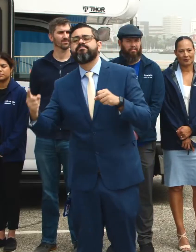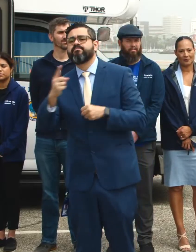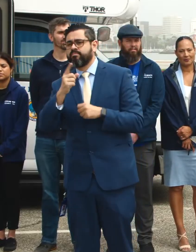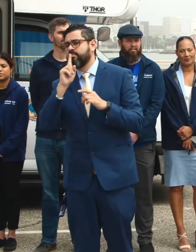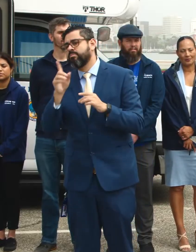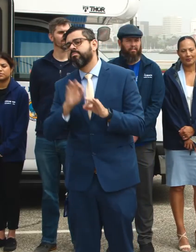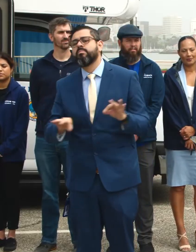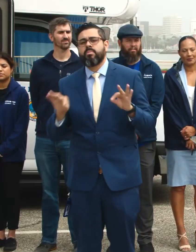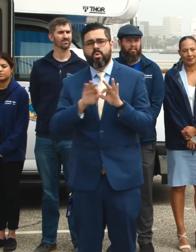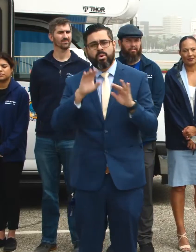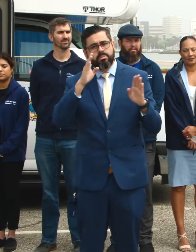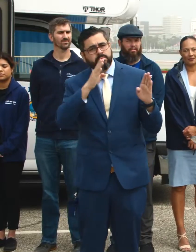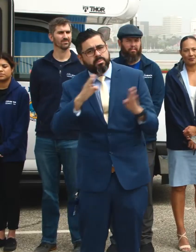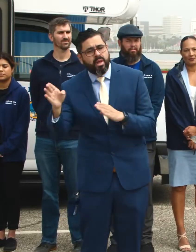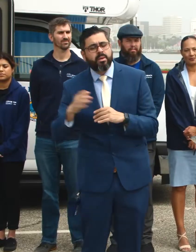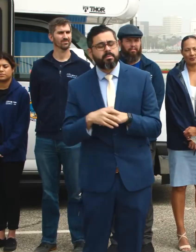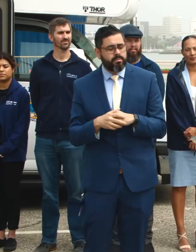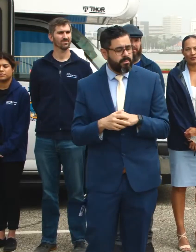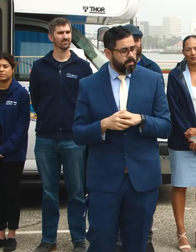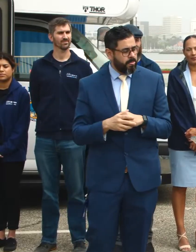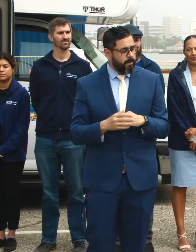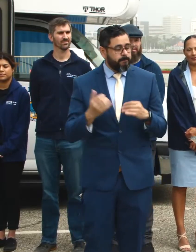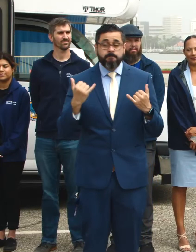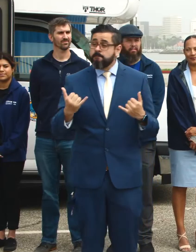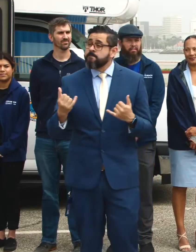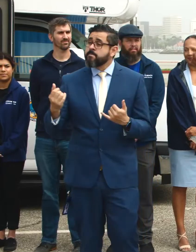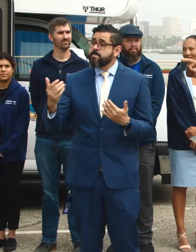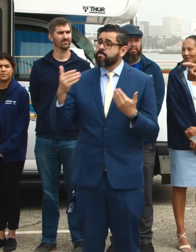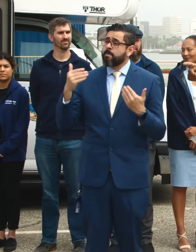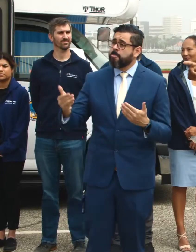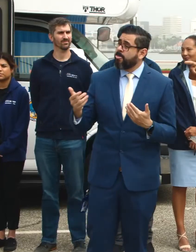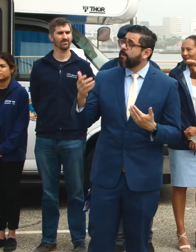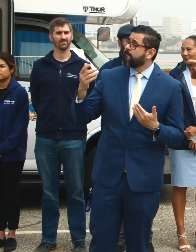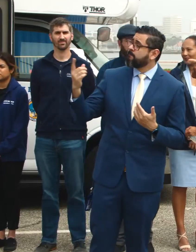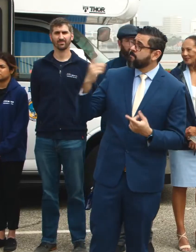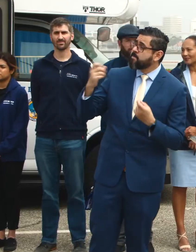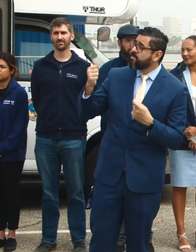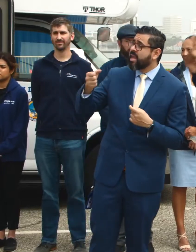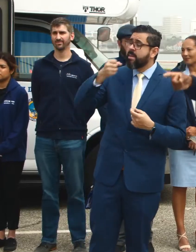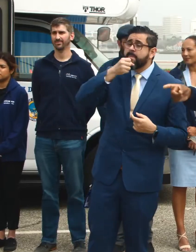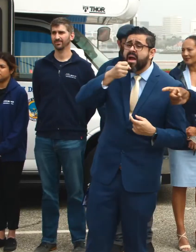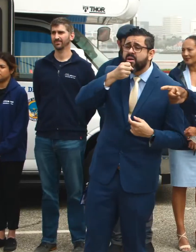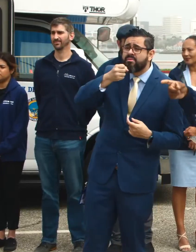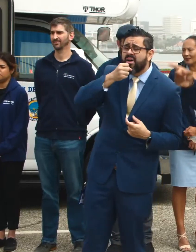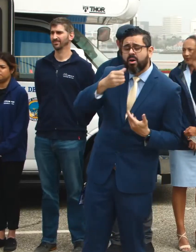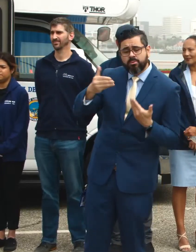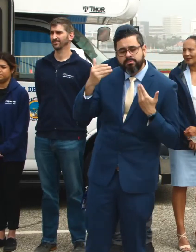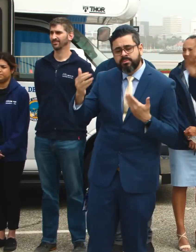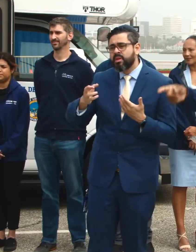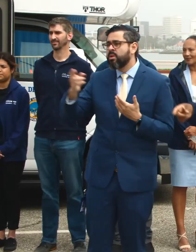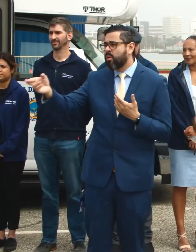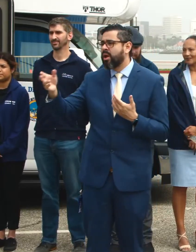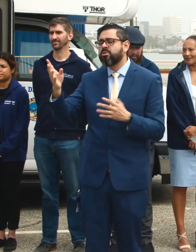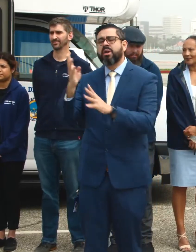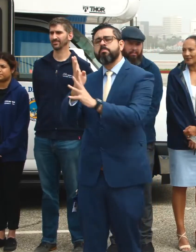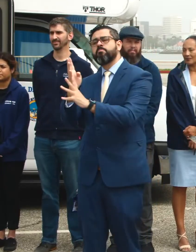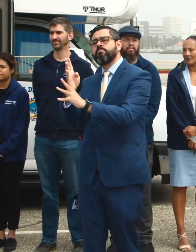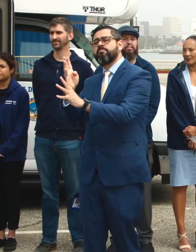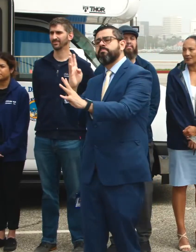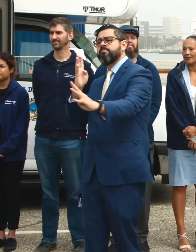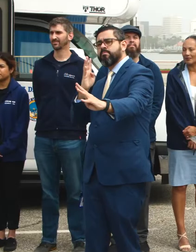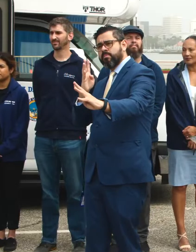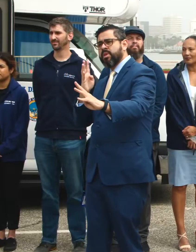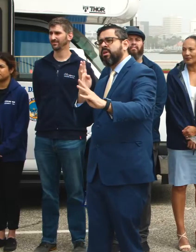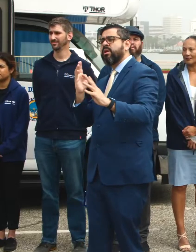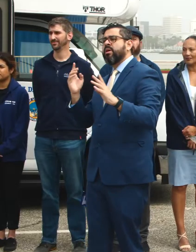important. So we'll now take questions. We have a microphone lined up to the right. Please queue up in line,